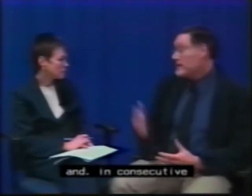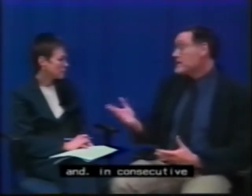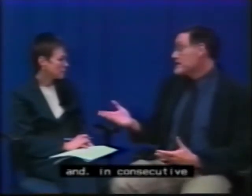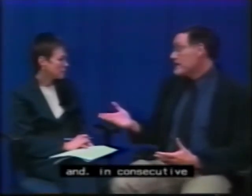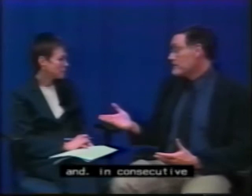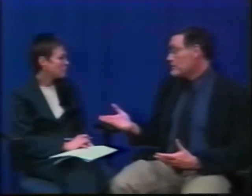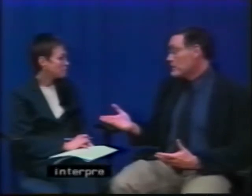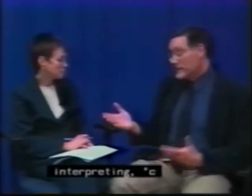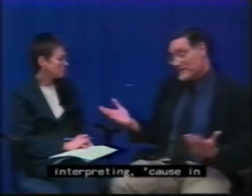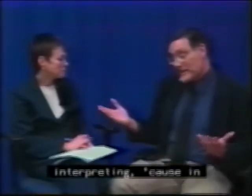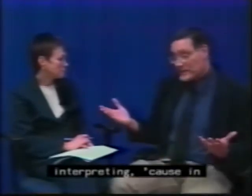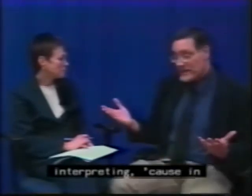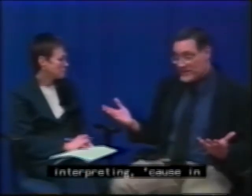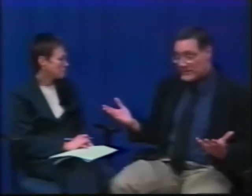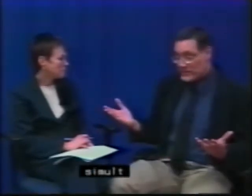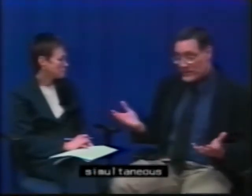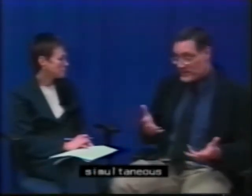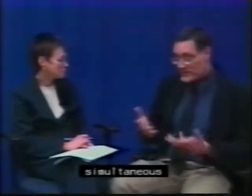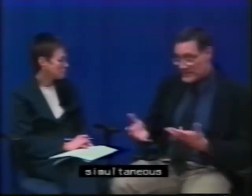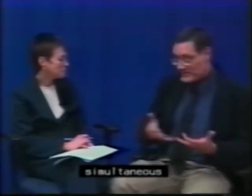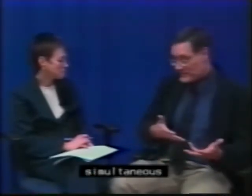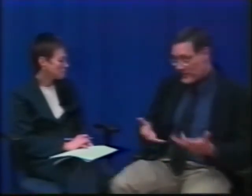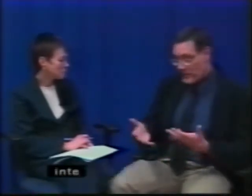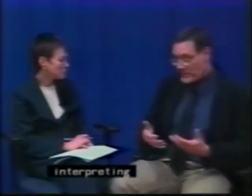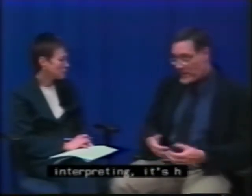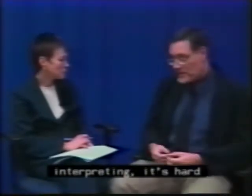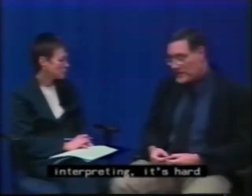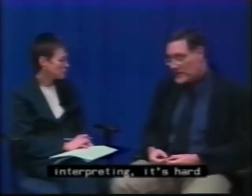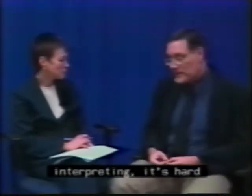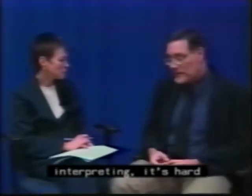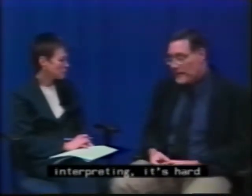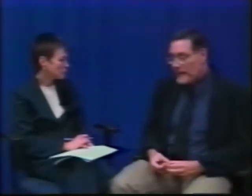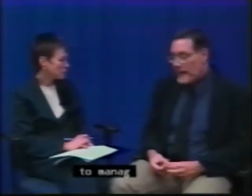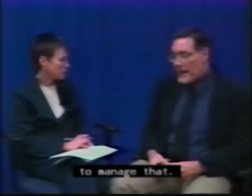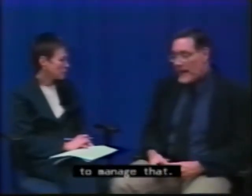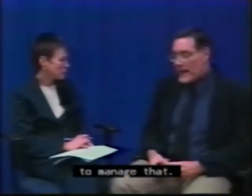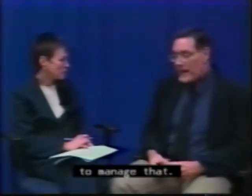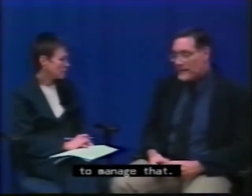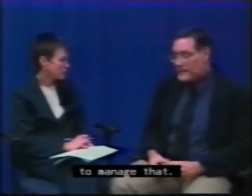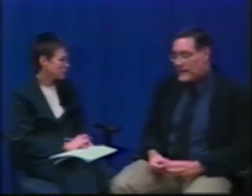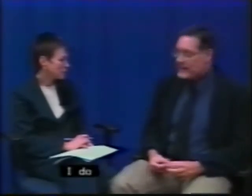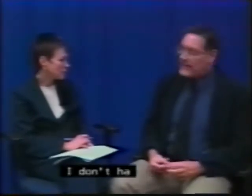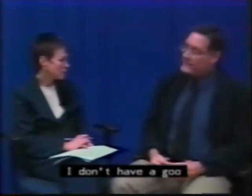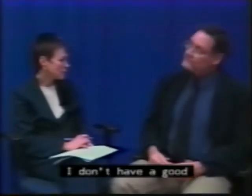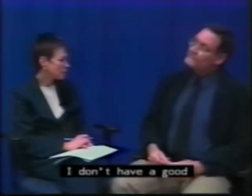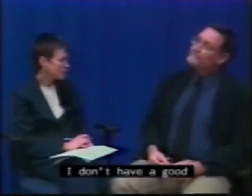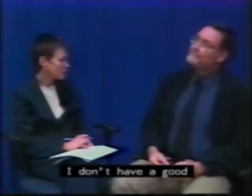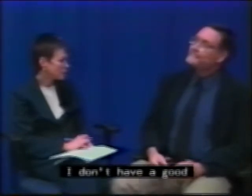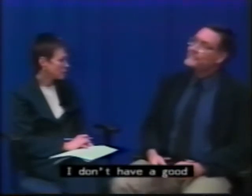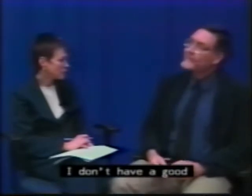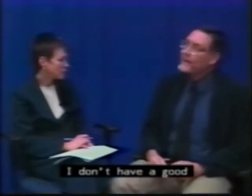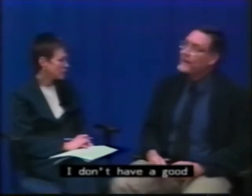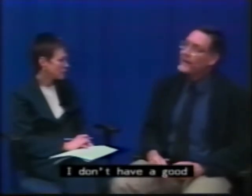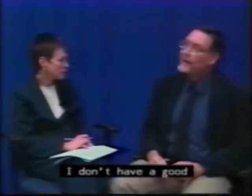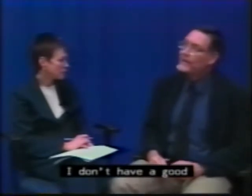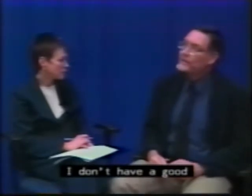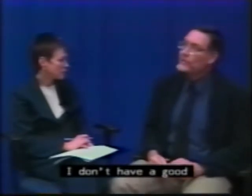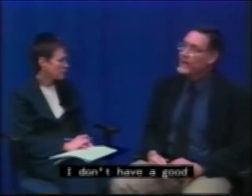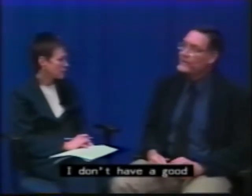in consecutive interpreting, because simultaneous interpreting, it's hard to manage that. And I don't have a